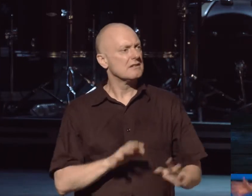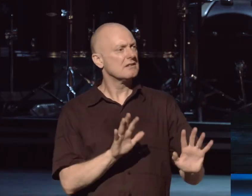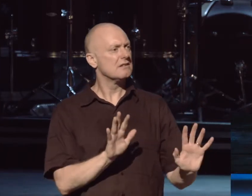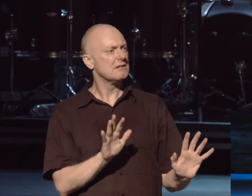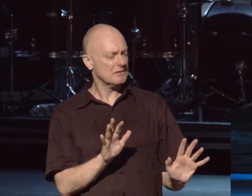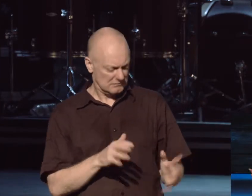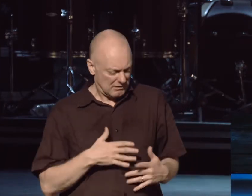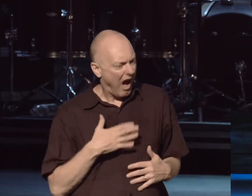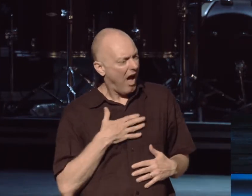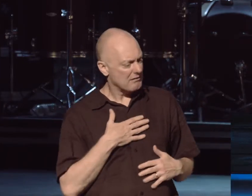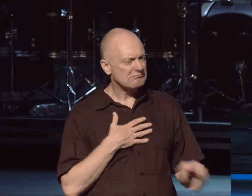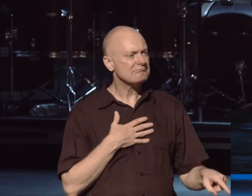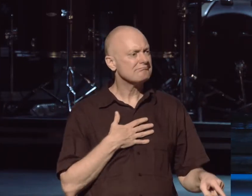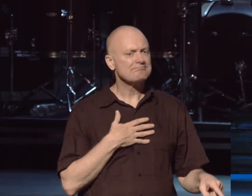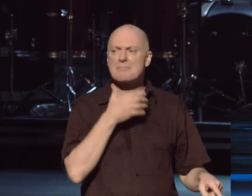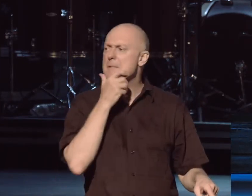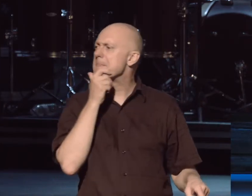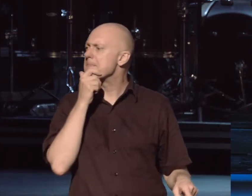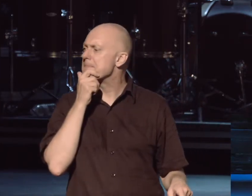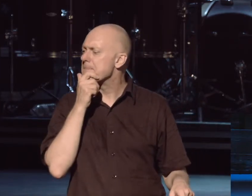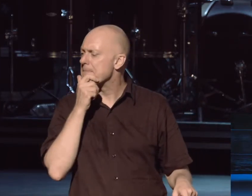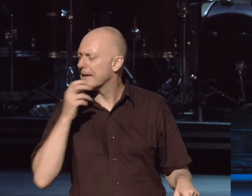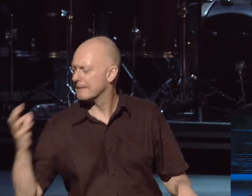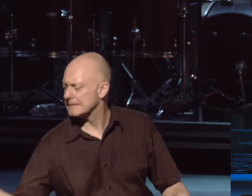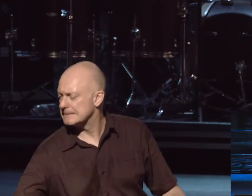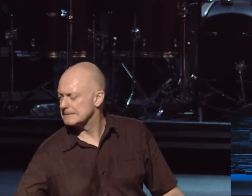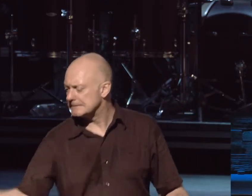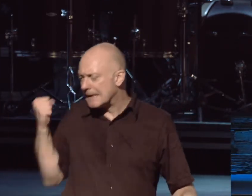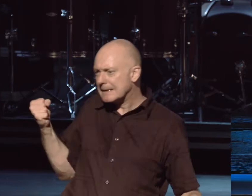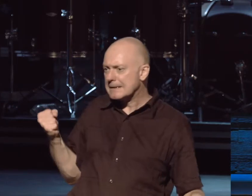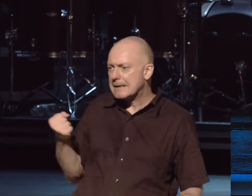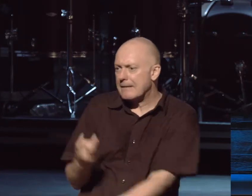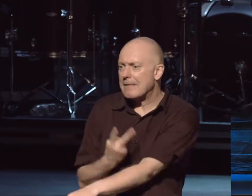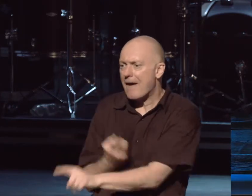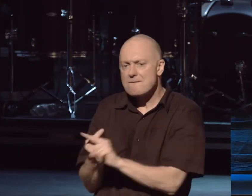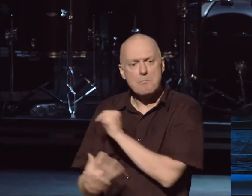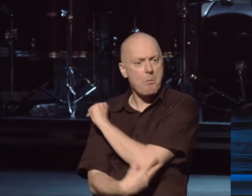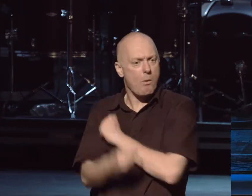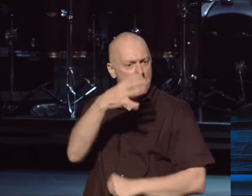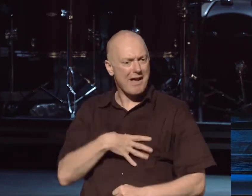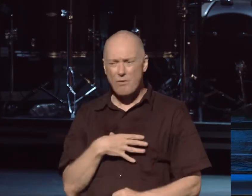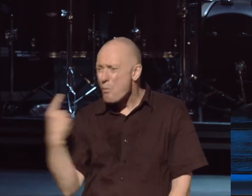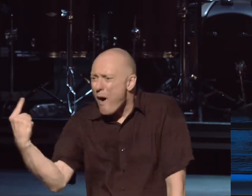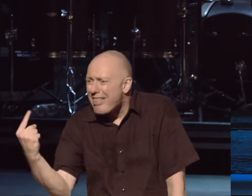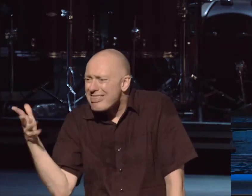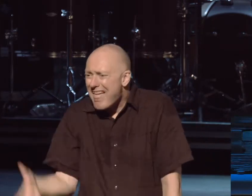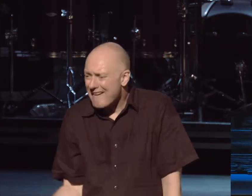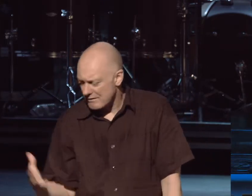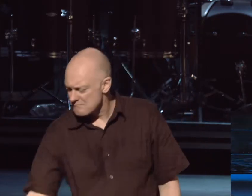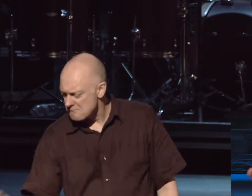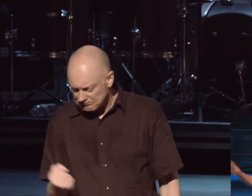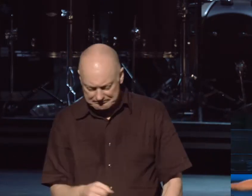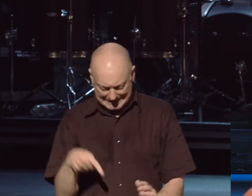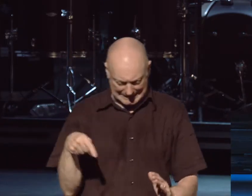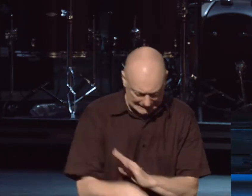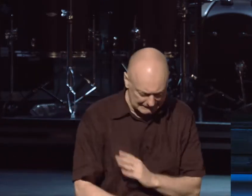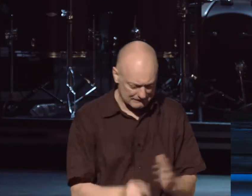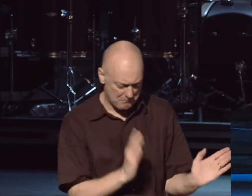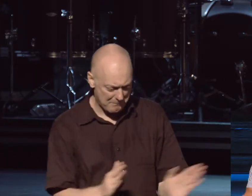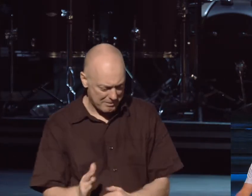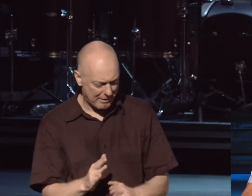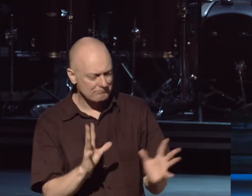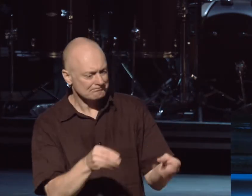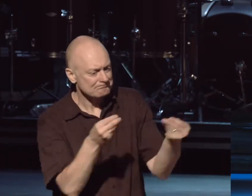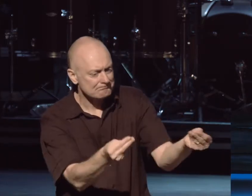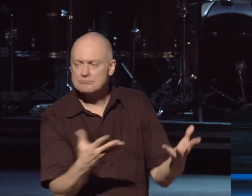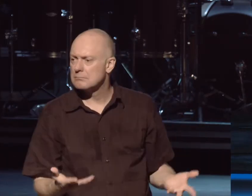had an abundance. So he goes, and he takes the little precious lamb from this poor man, the only lamb he had. He takes it, kills it, prepares it, and gives it to the traveler.